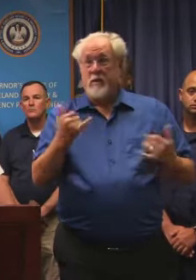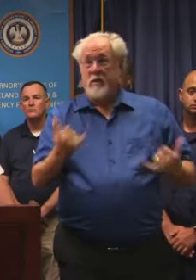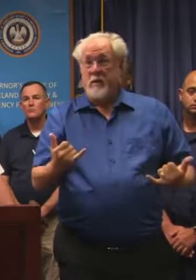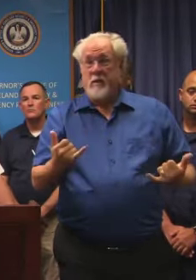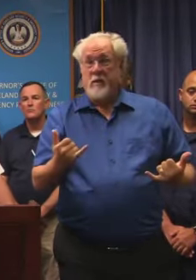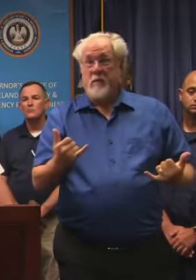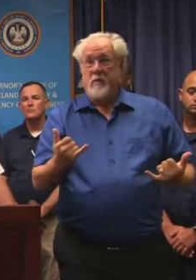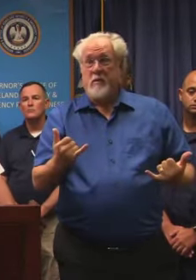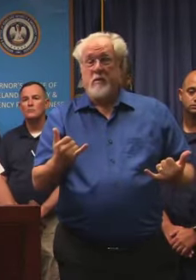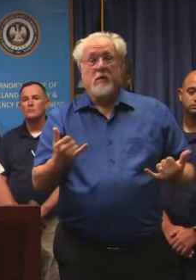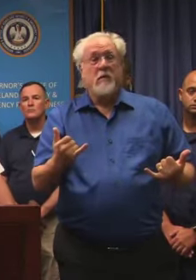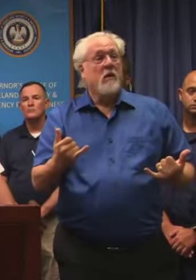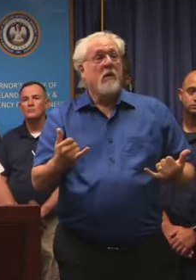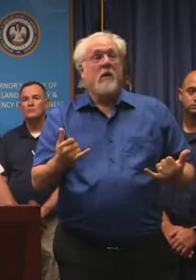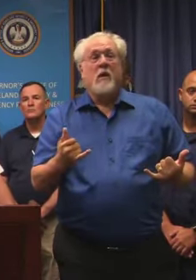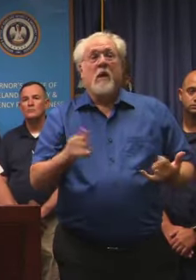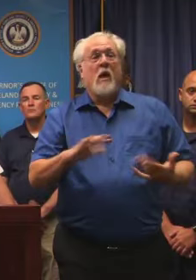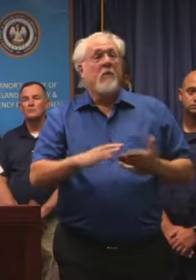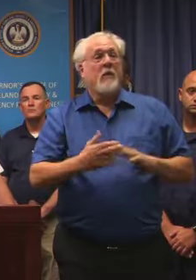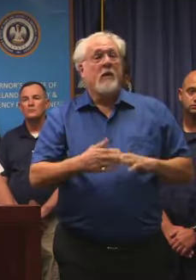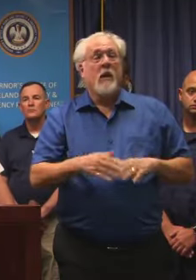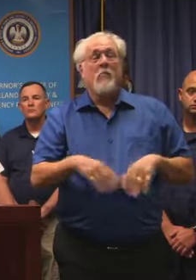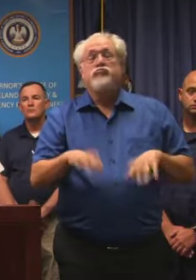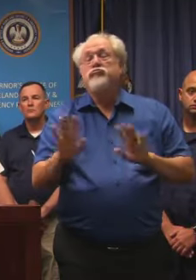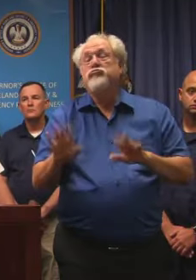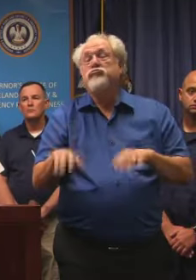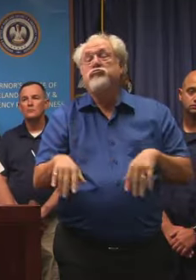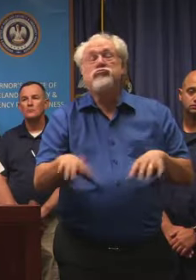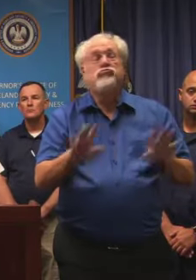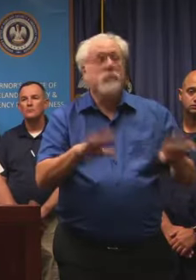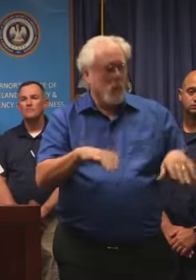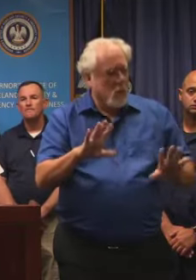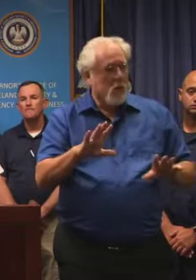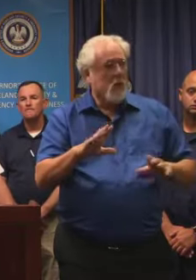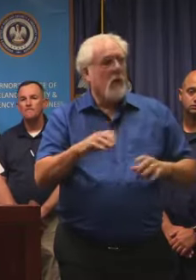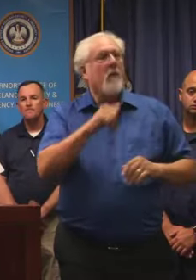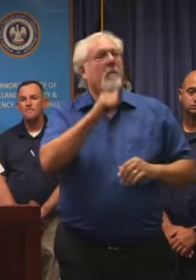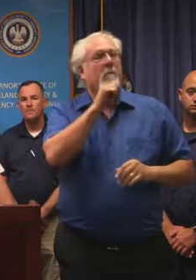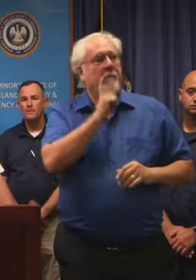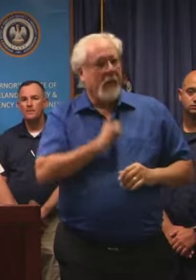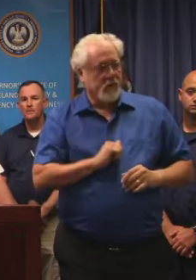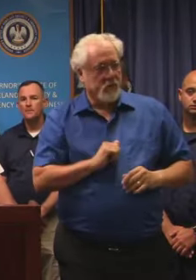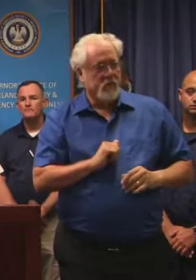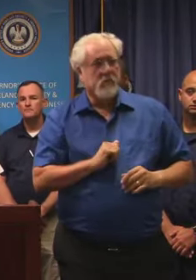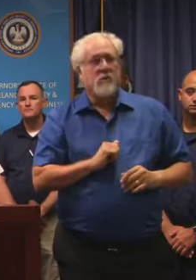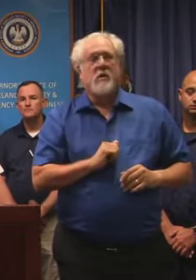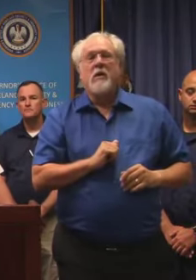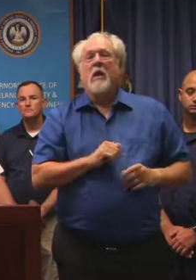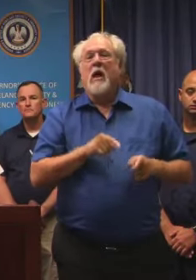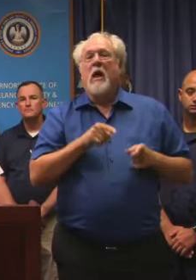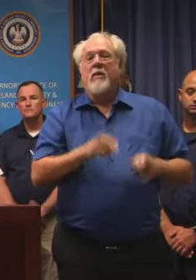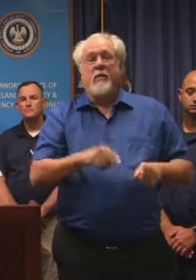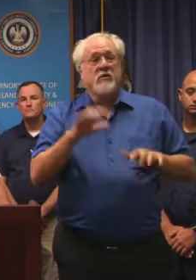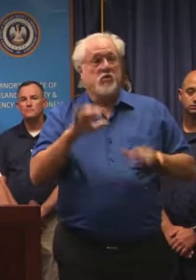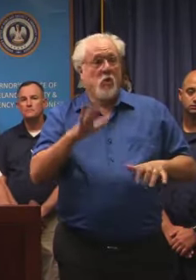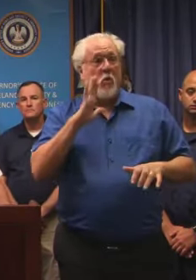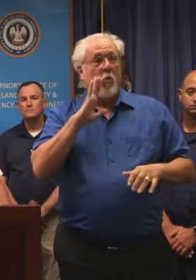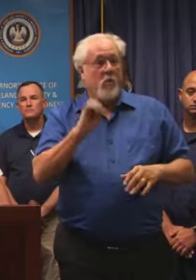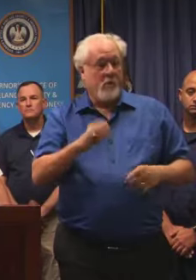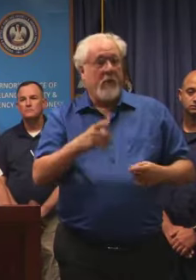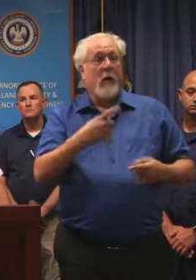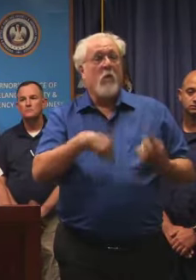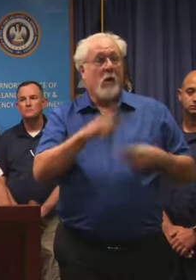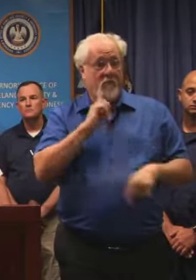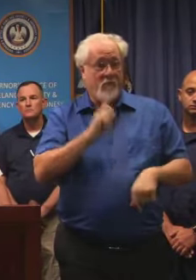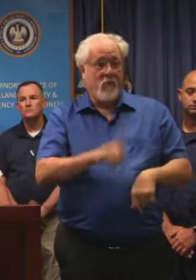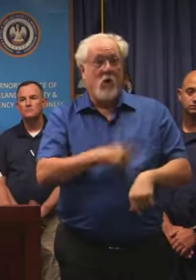today is to not become complacent, to be very patient. This storm is going to be around for a